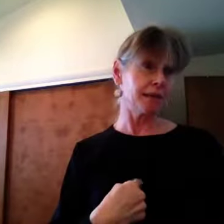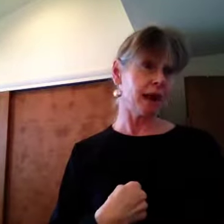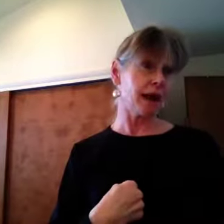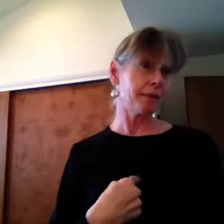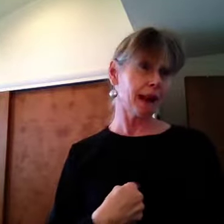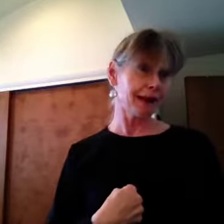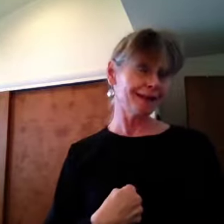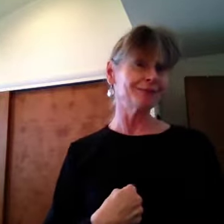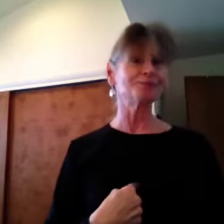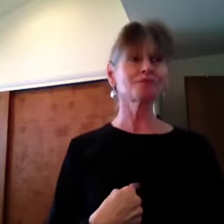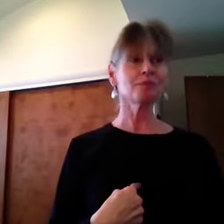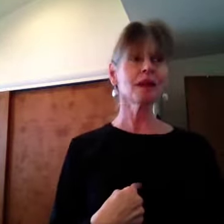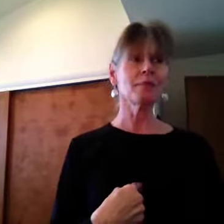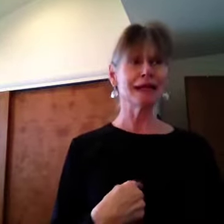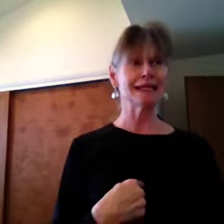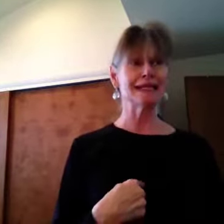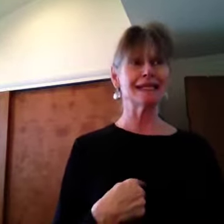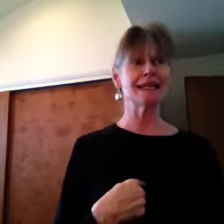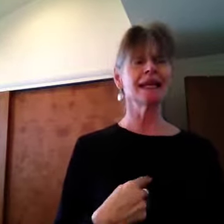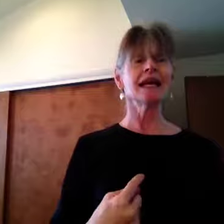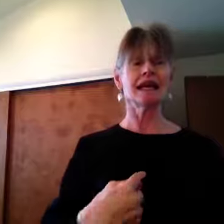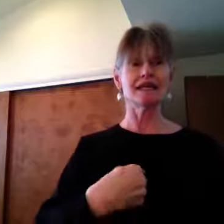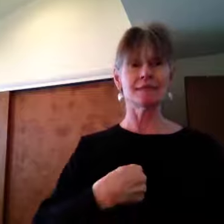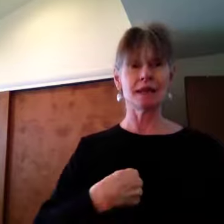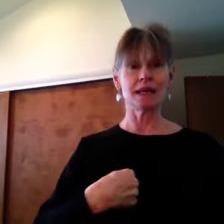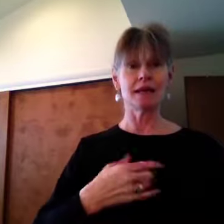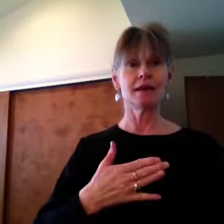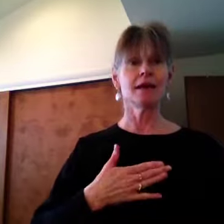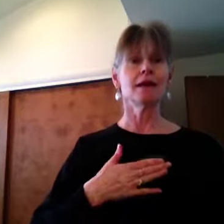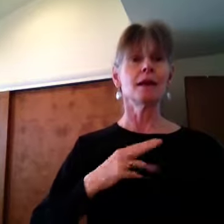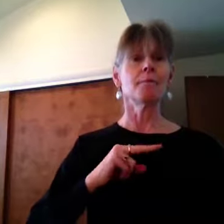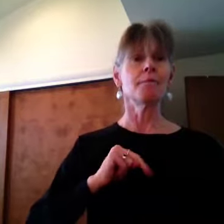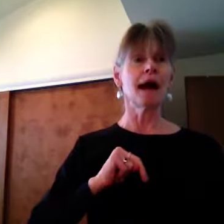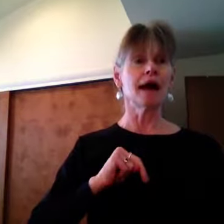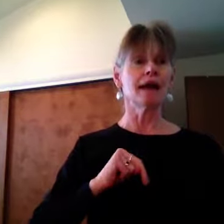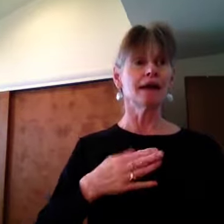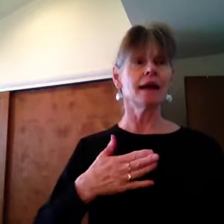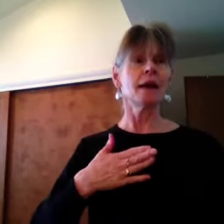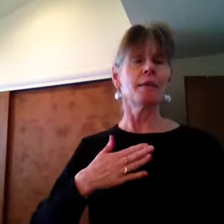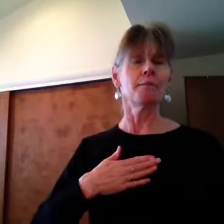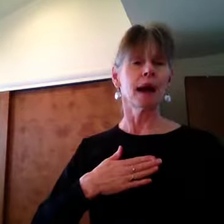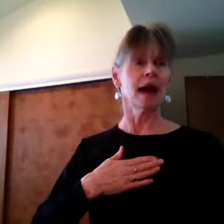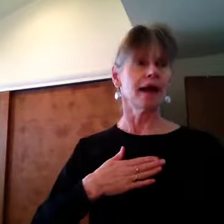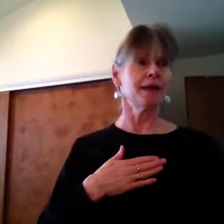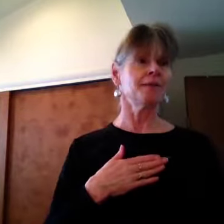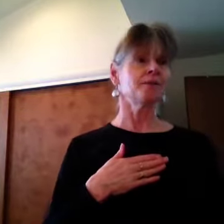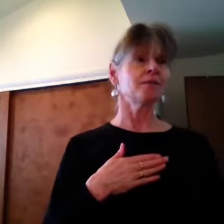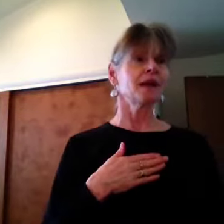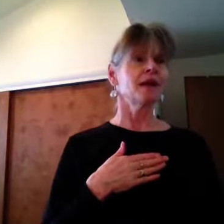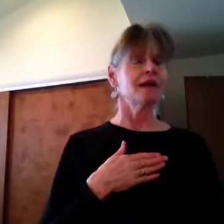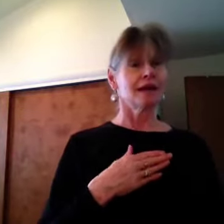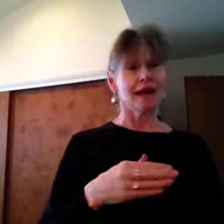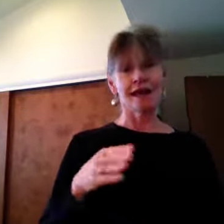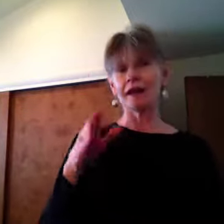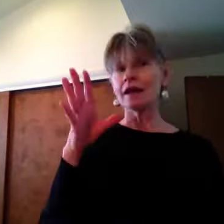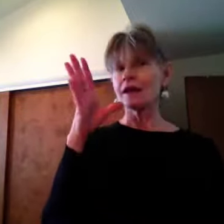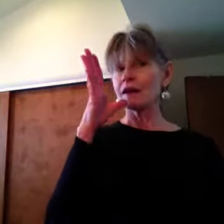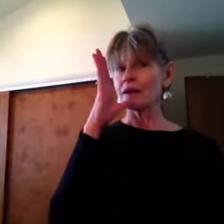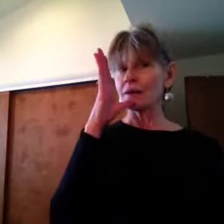my, mine. But in C, it's me, mine, my. Okay? We